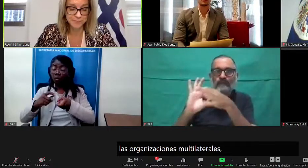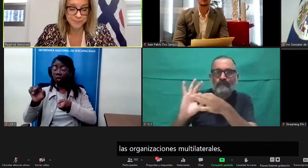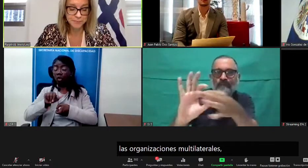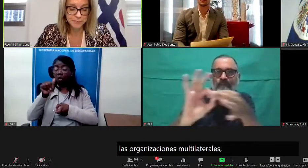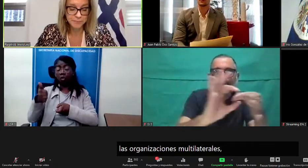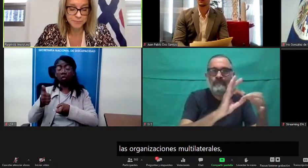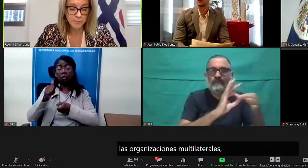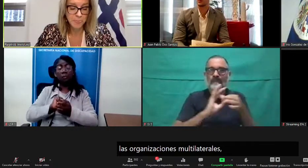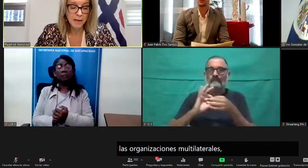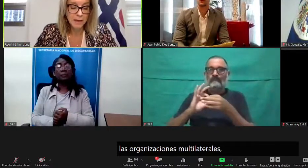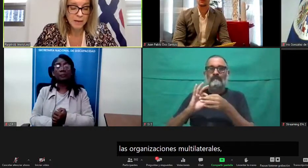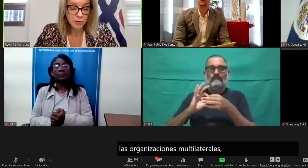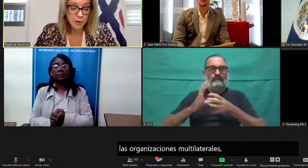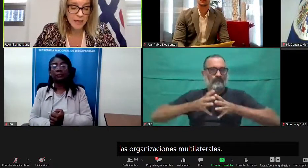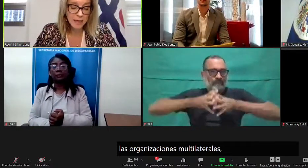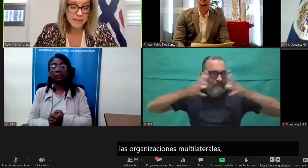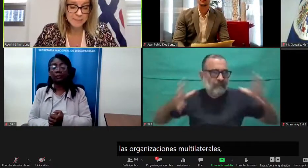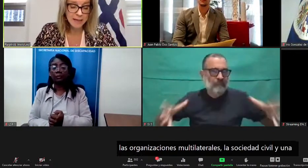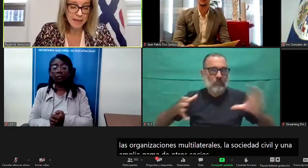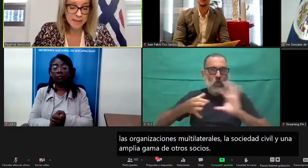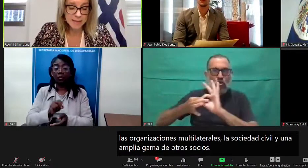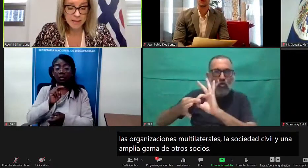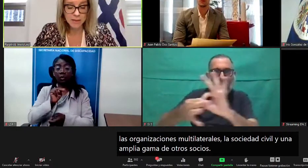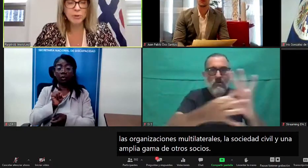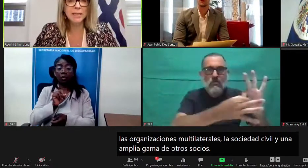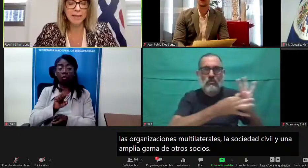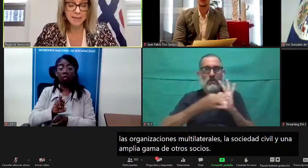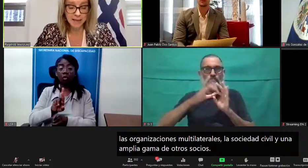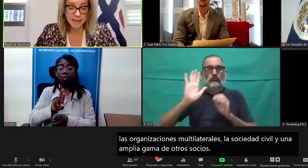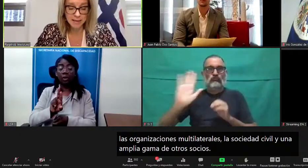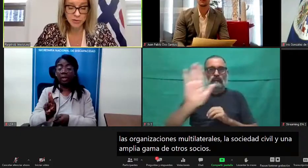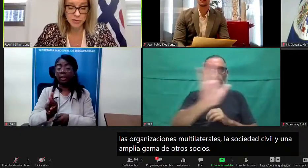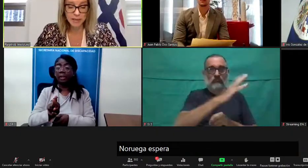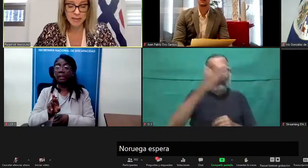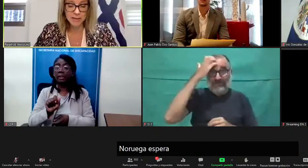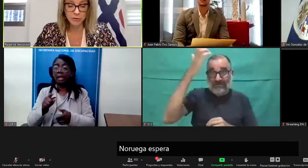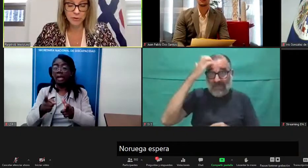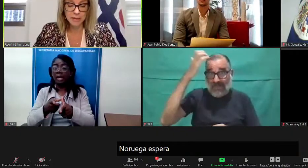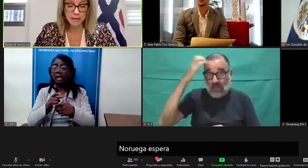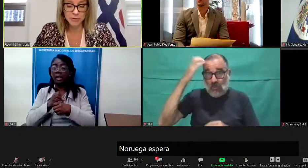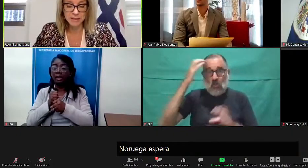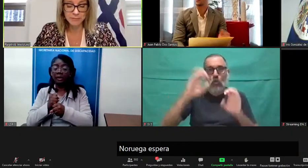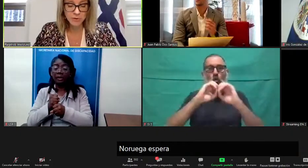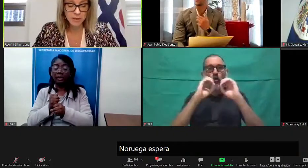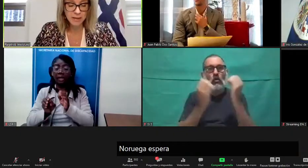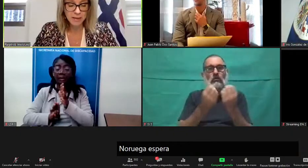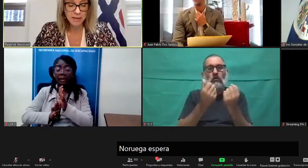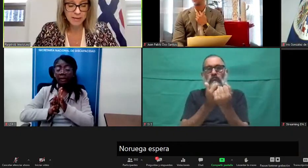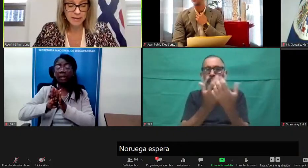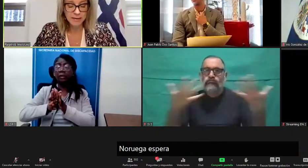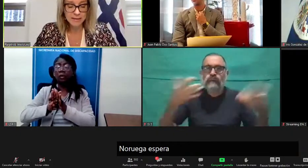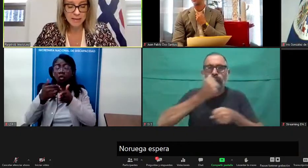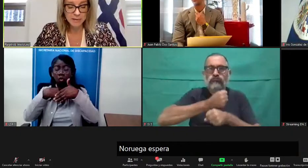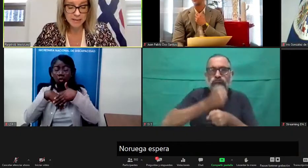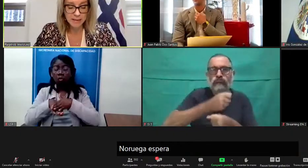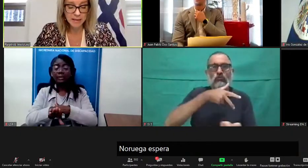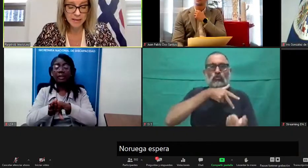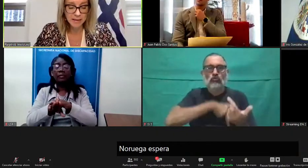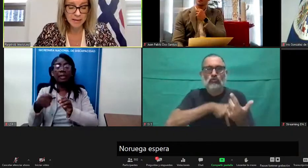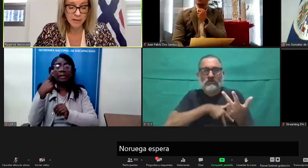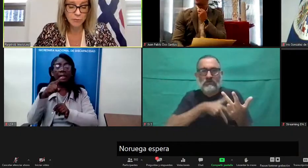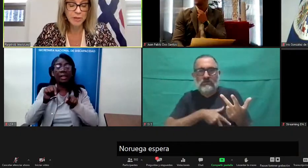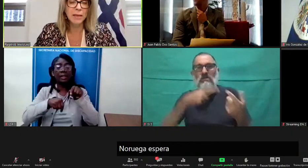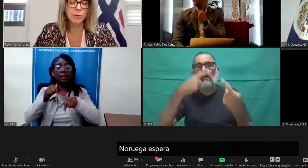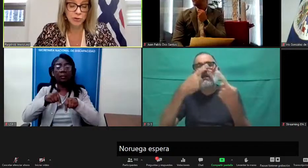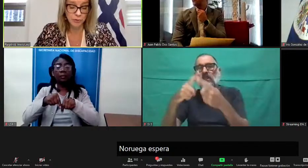range of other partners norway waits to build an strategy and